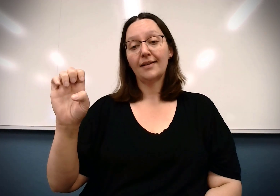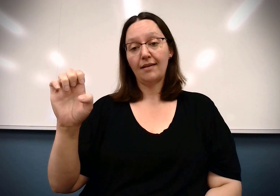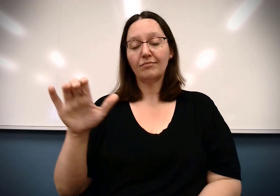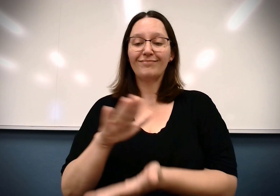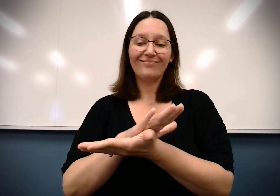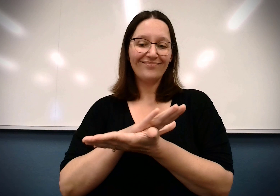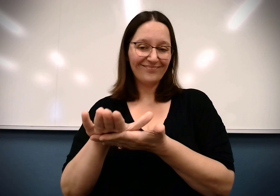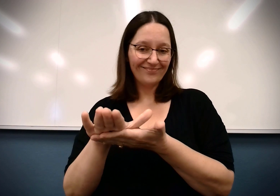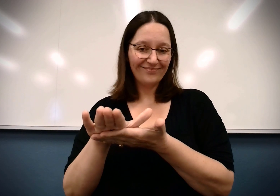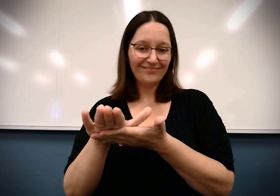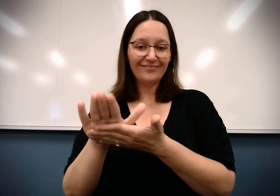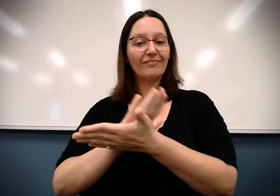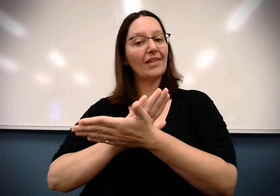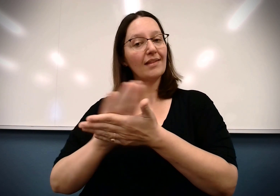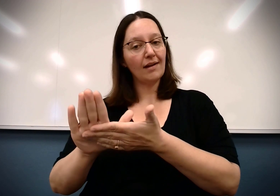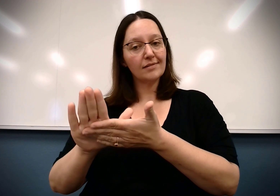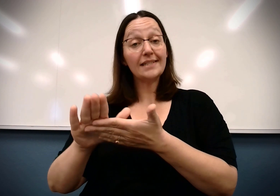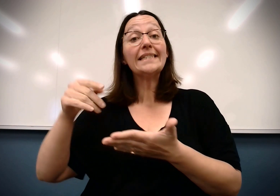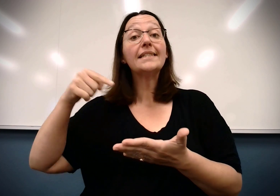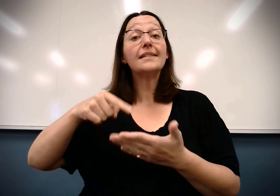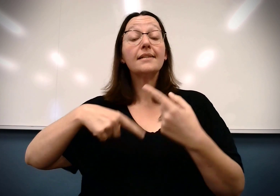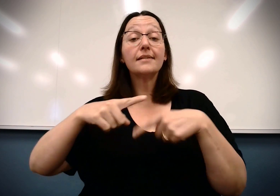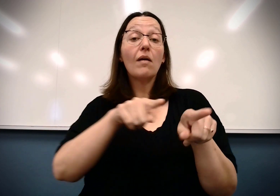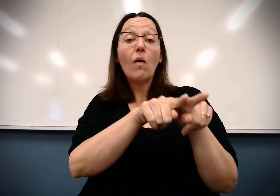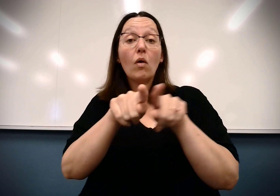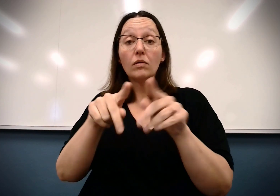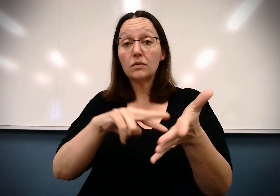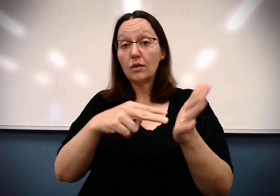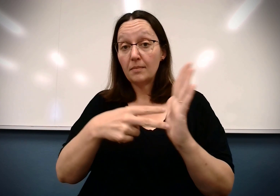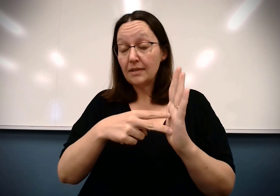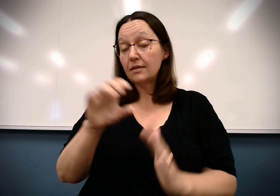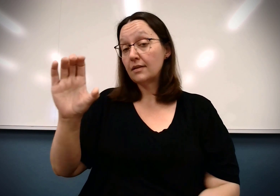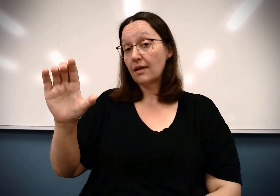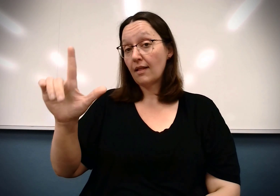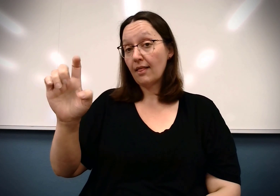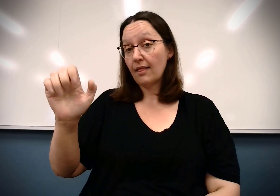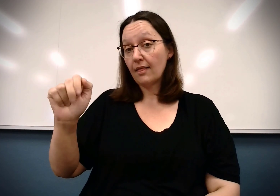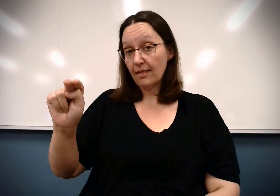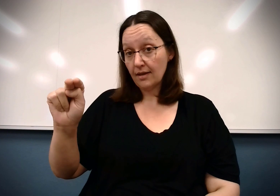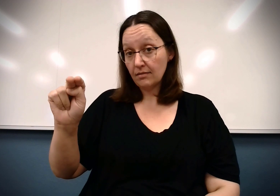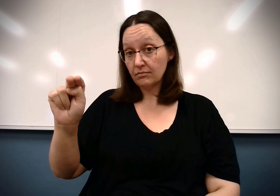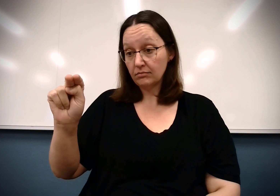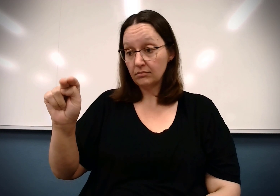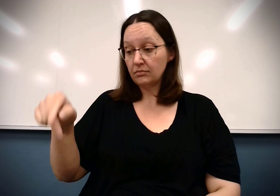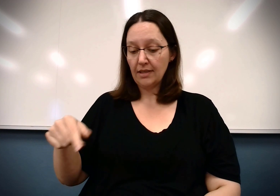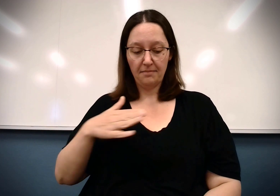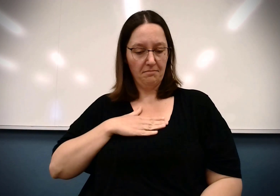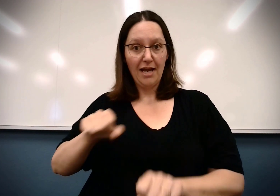The sign nice, you're going to slide toward your fingertips. This sign has multiple meanings, such as the word clean, the adjective